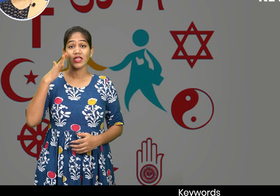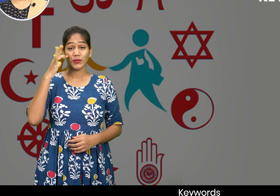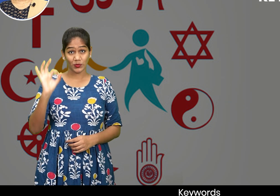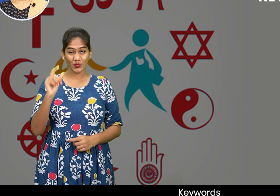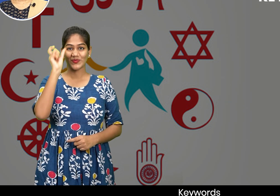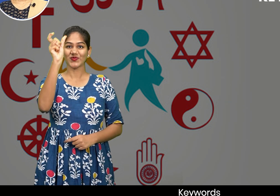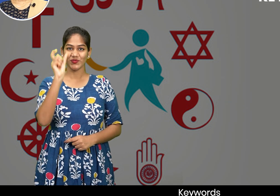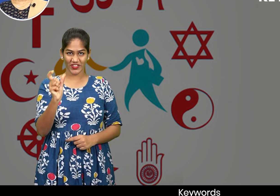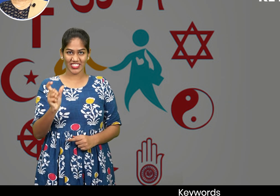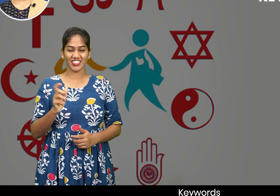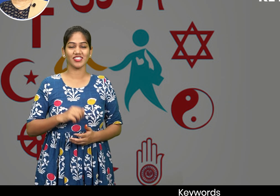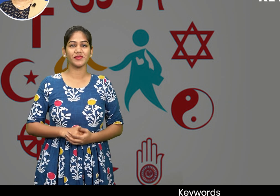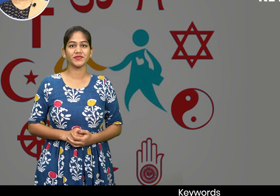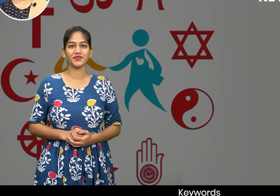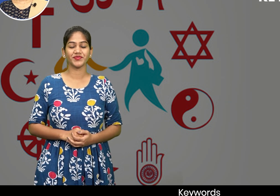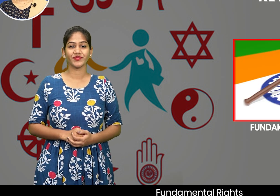Keywords: